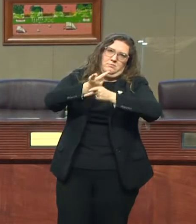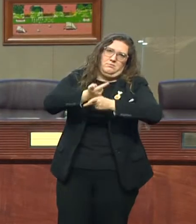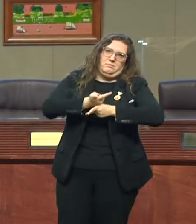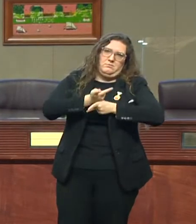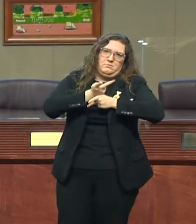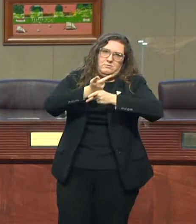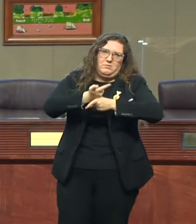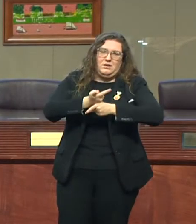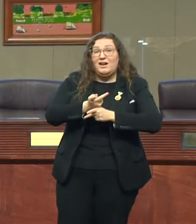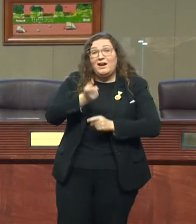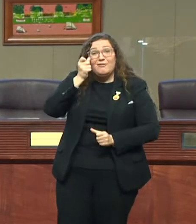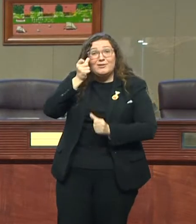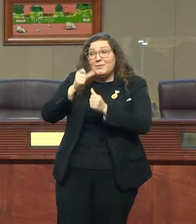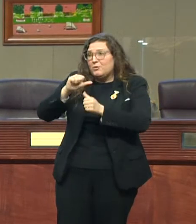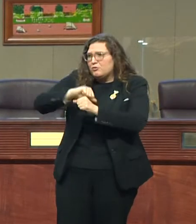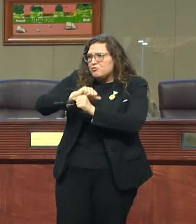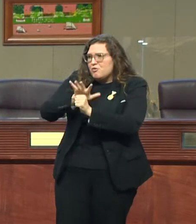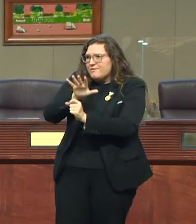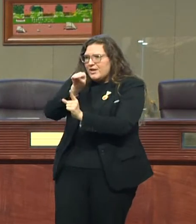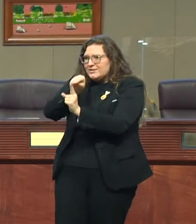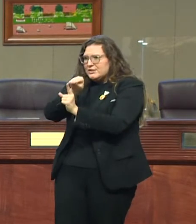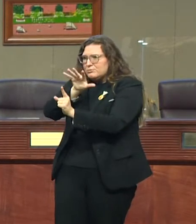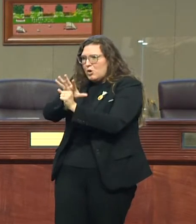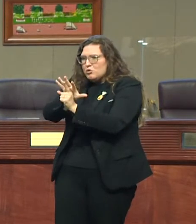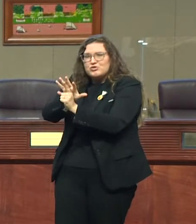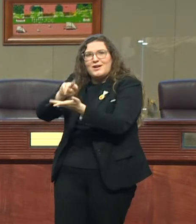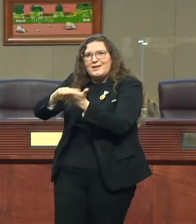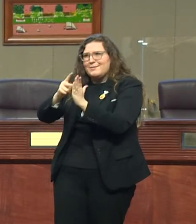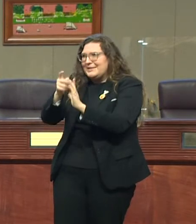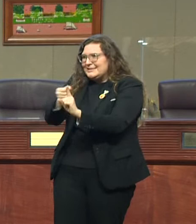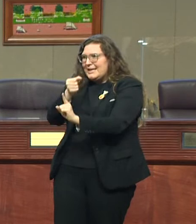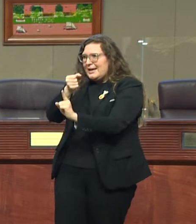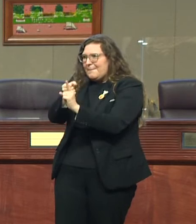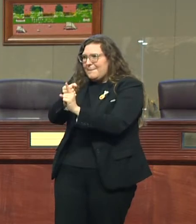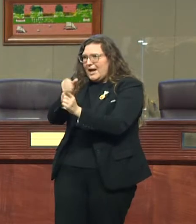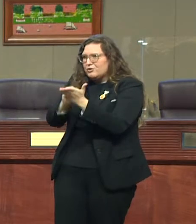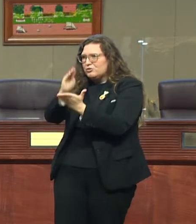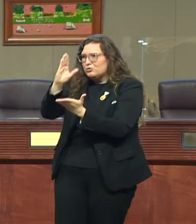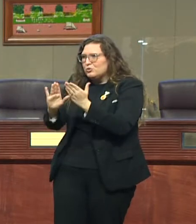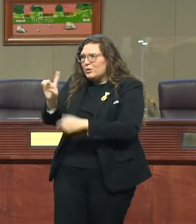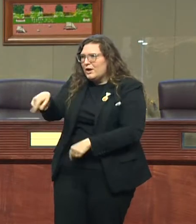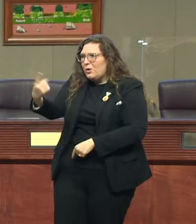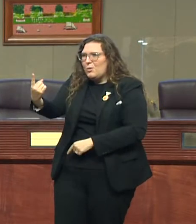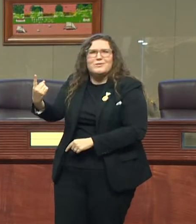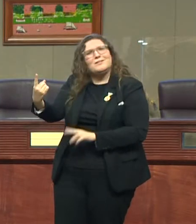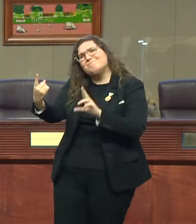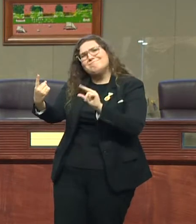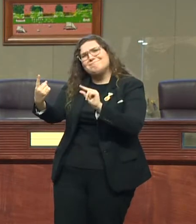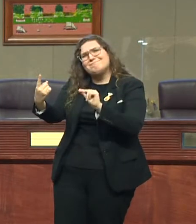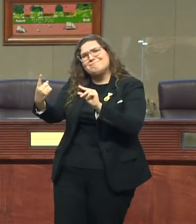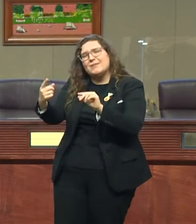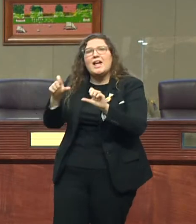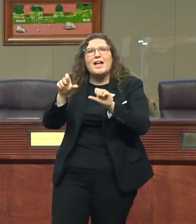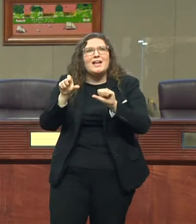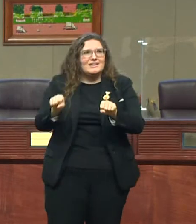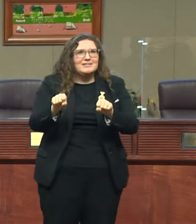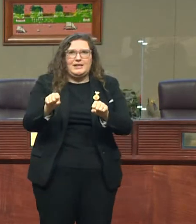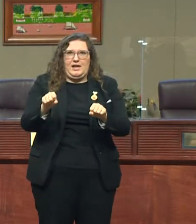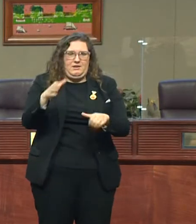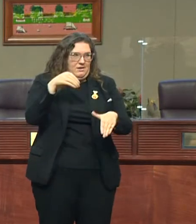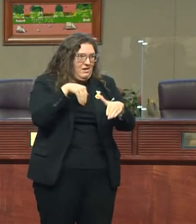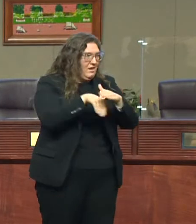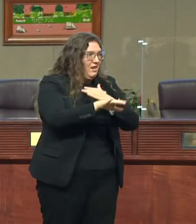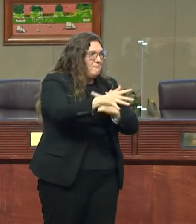remember, exposure to the virus does not only impact the individual, but can also impact many others they come in contact